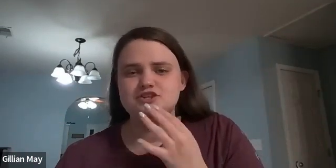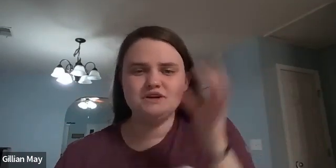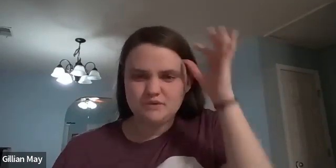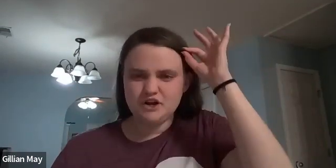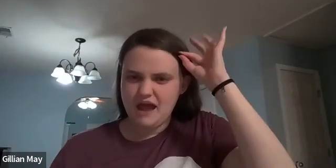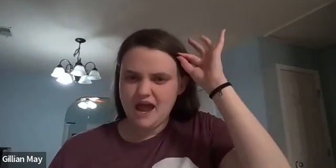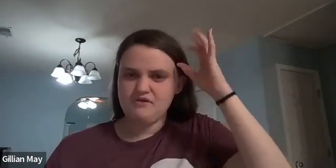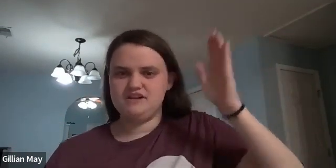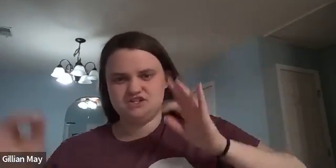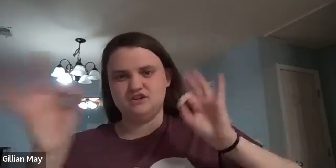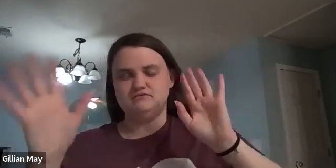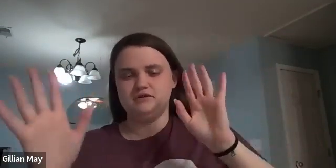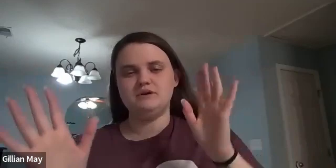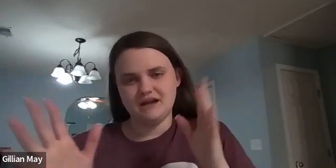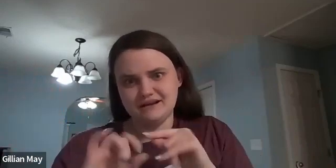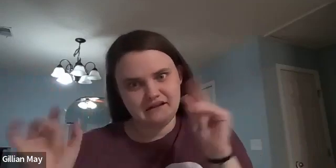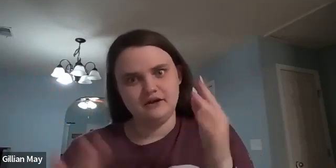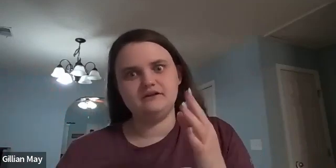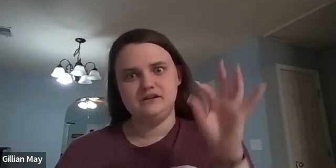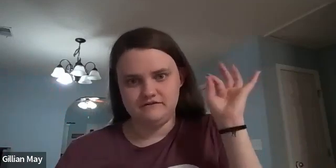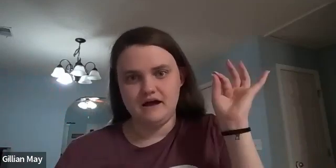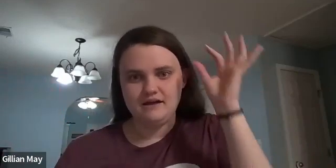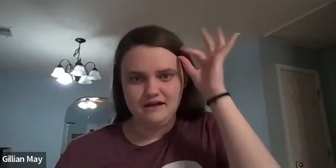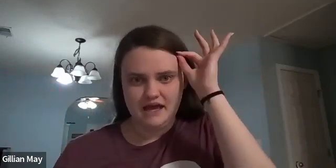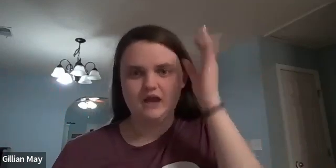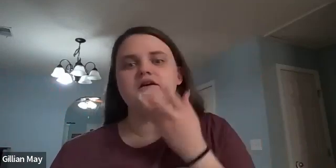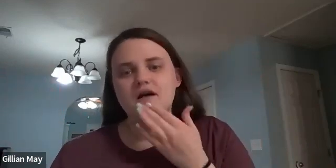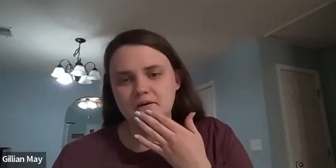wouldn't want to go hair and then just start, you want to kind of clarify hair color.